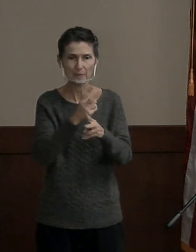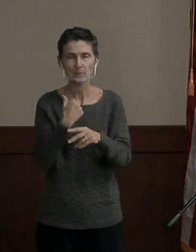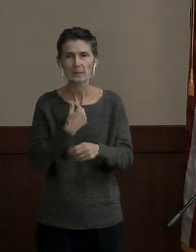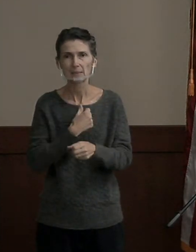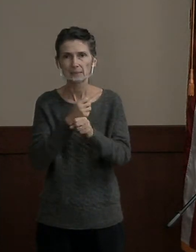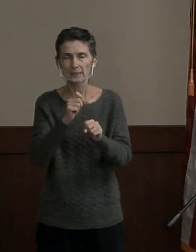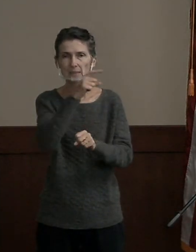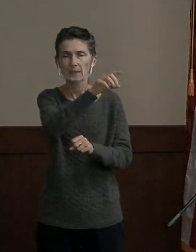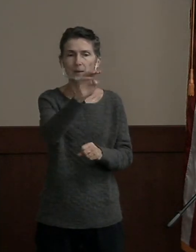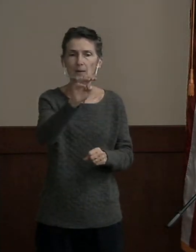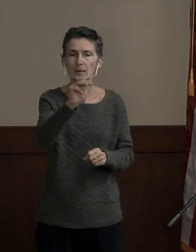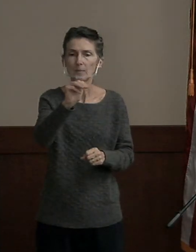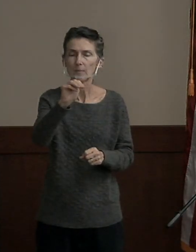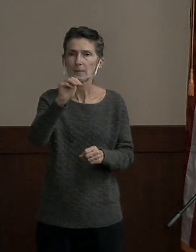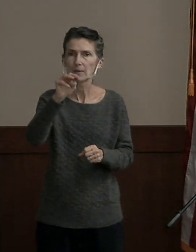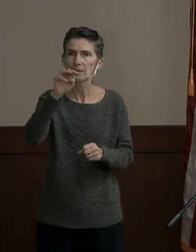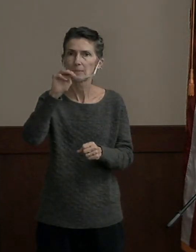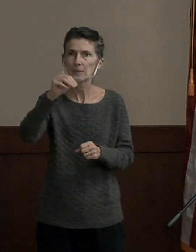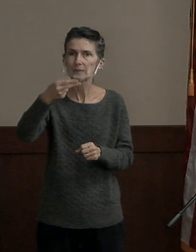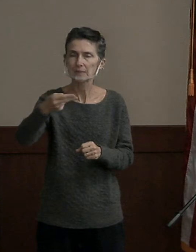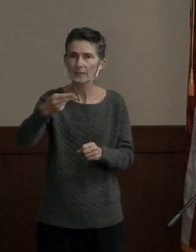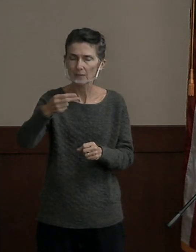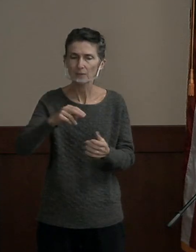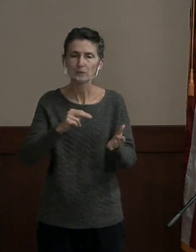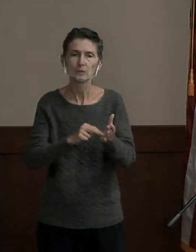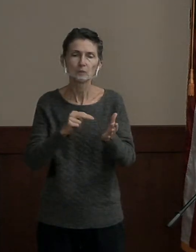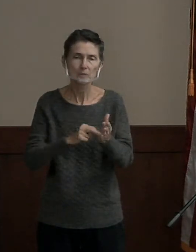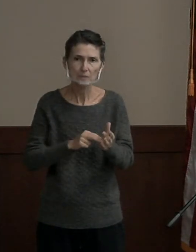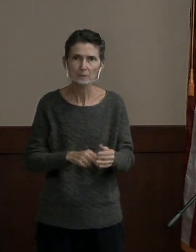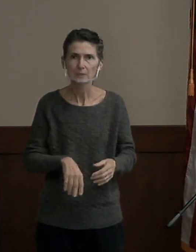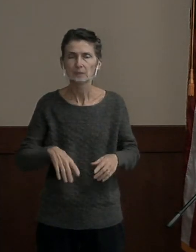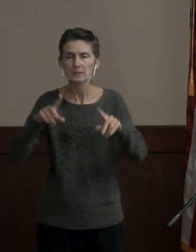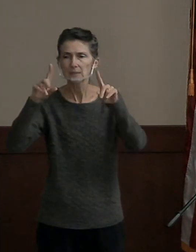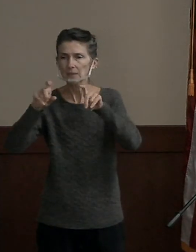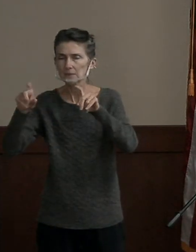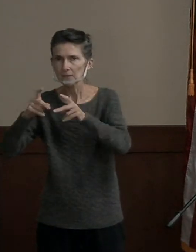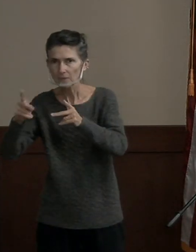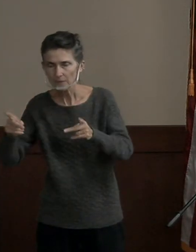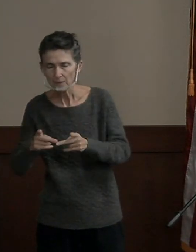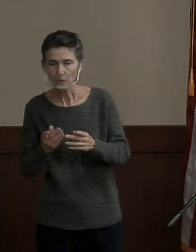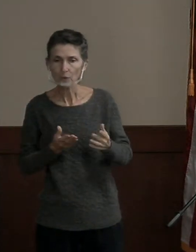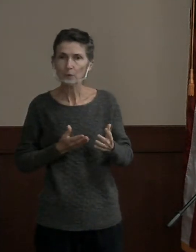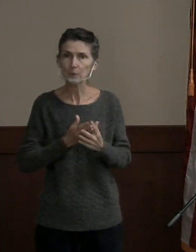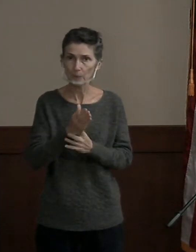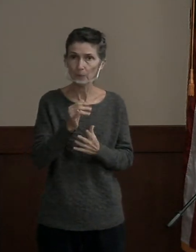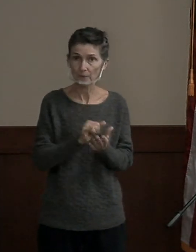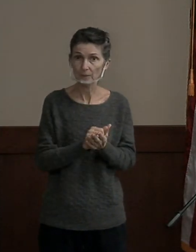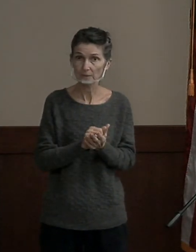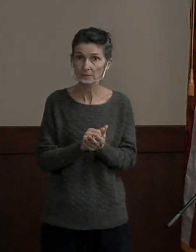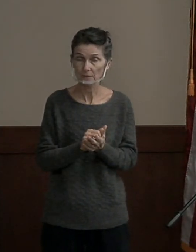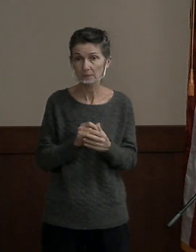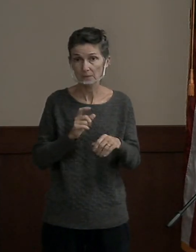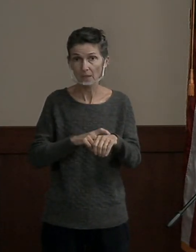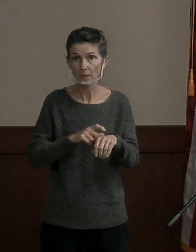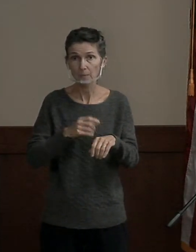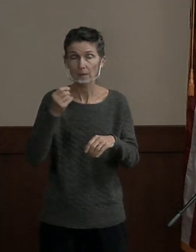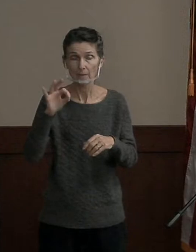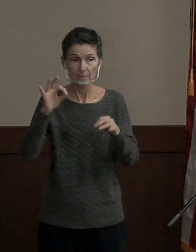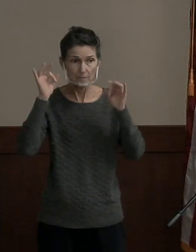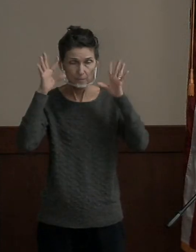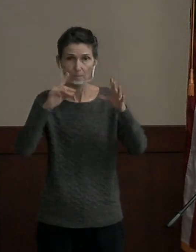work at Meredith, at nursing home facilities, at testing facilities, through this time of